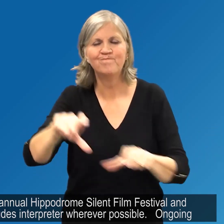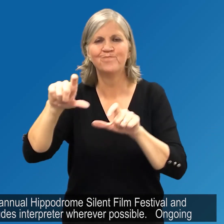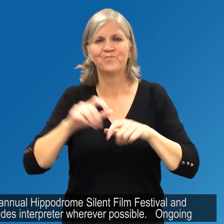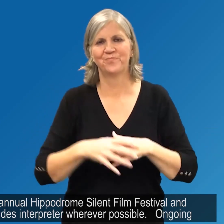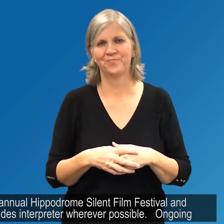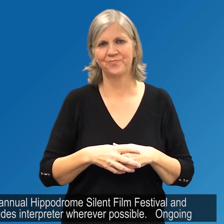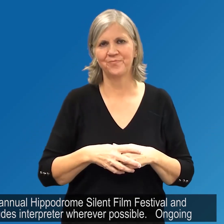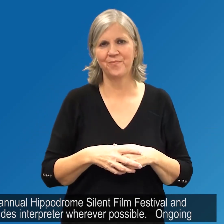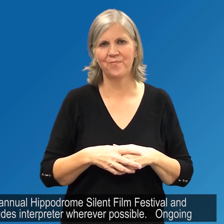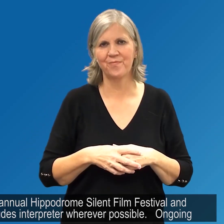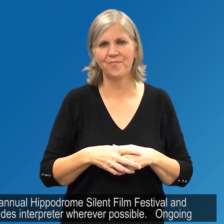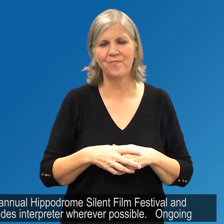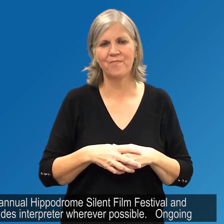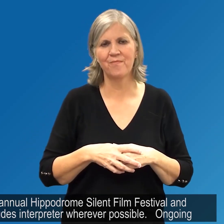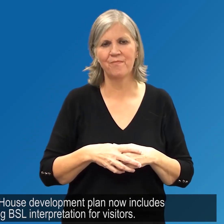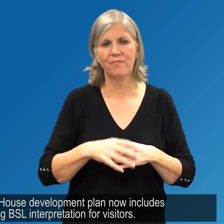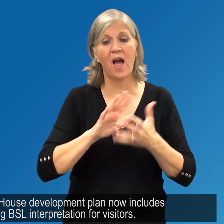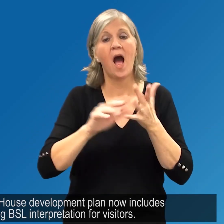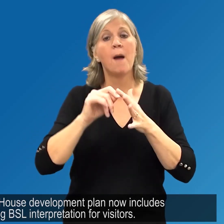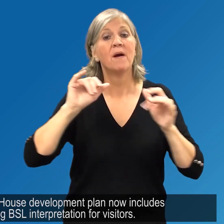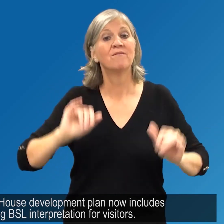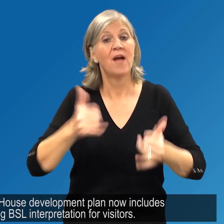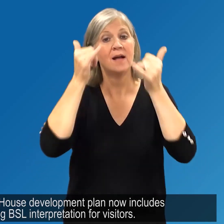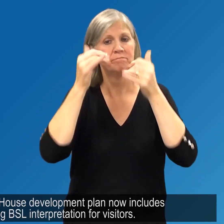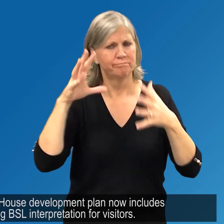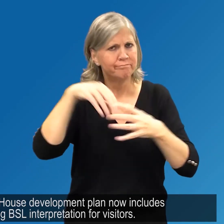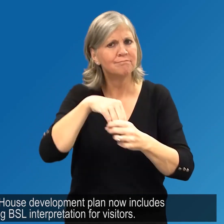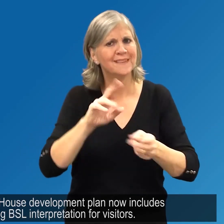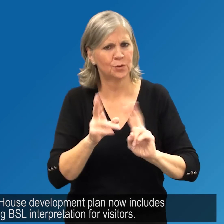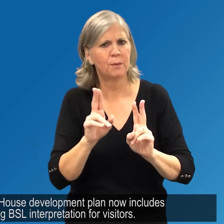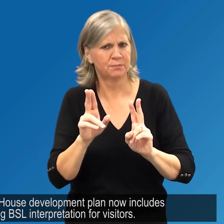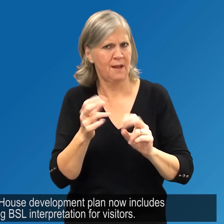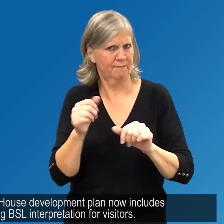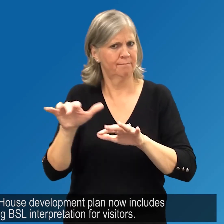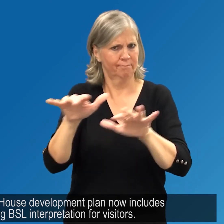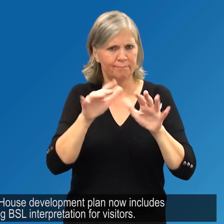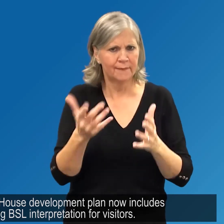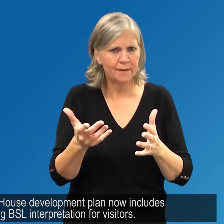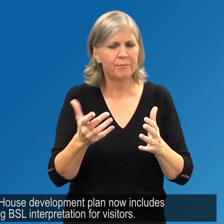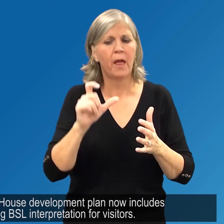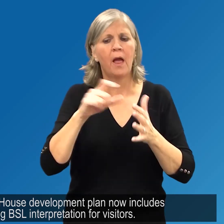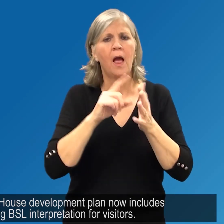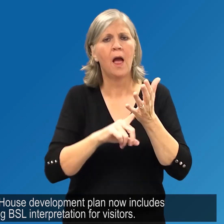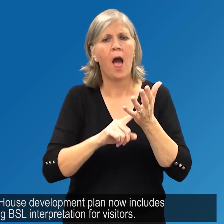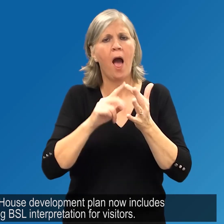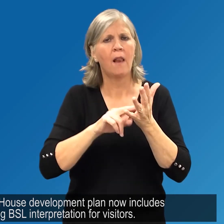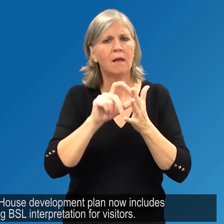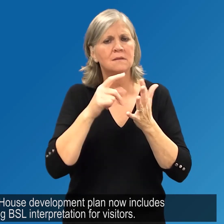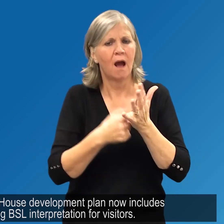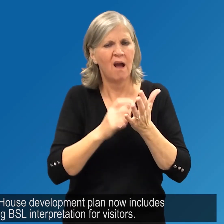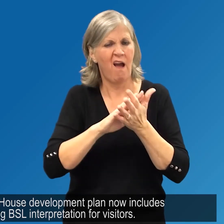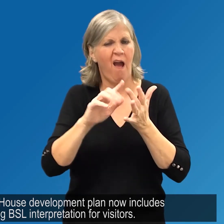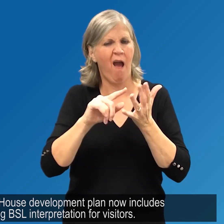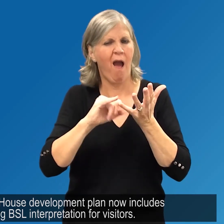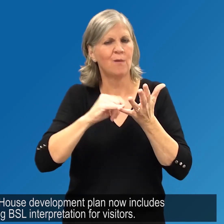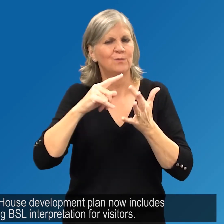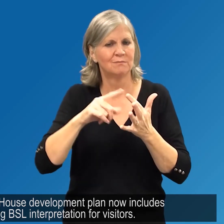possible. Ongoing. The Calendar House development plan now includes providing BSL interpretation for